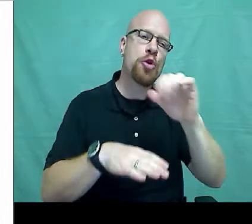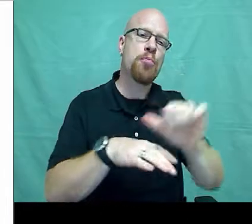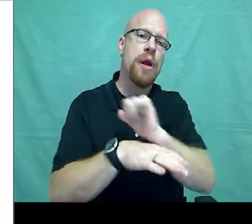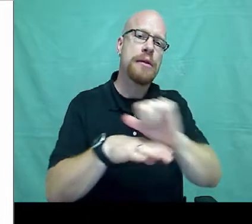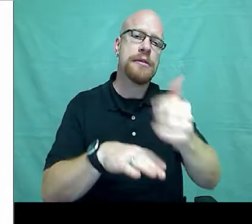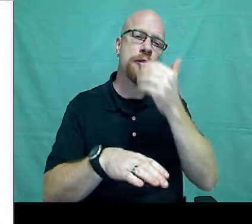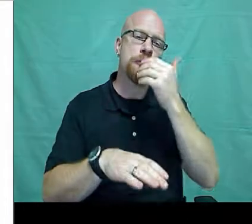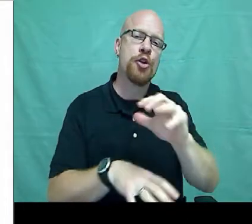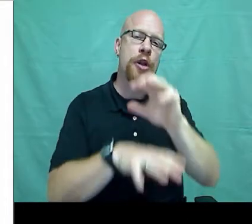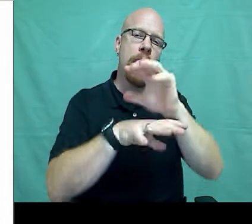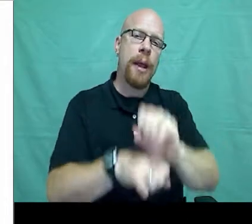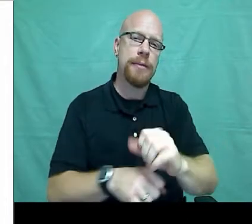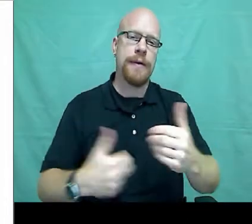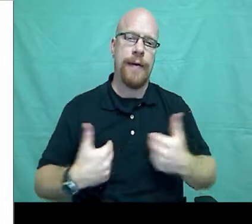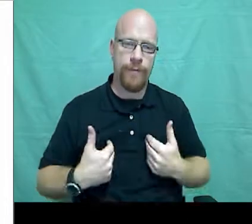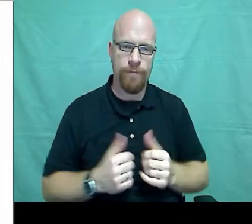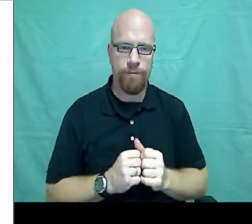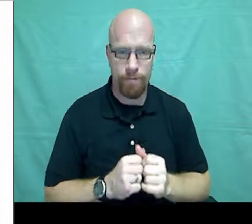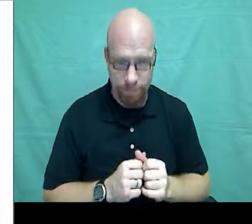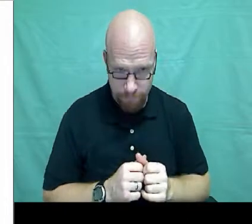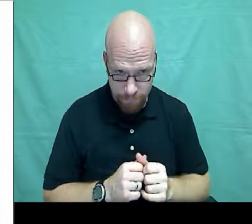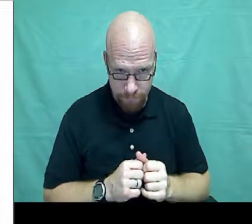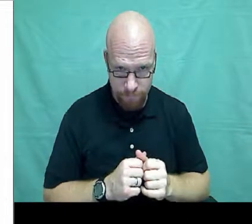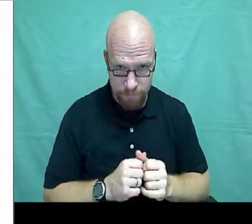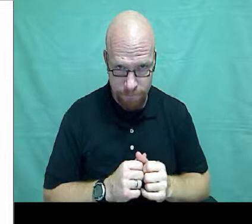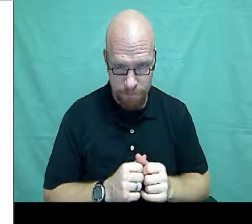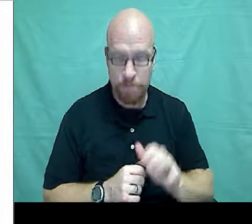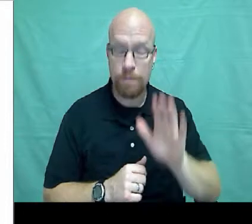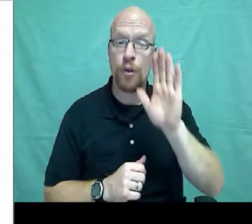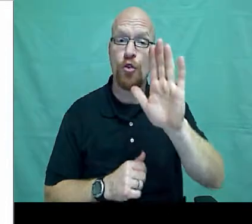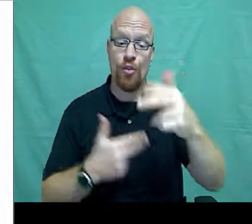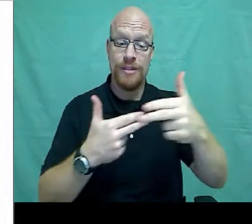Right now, I'm going to talk about just best practices and how to